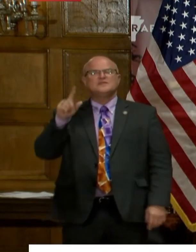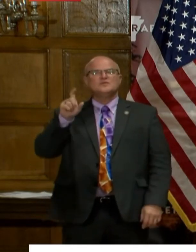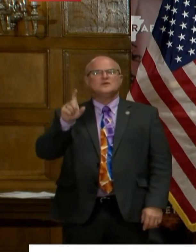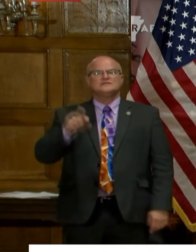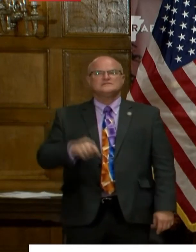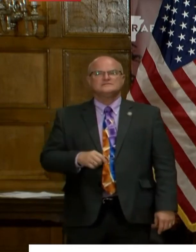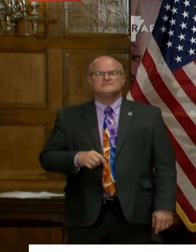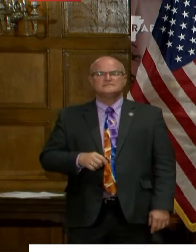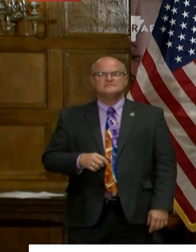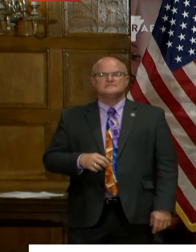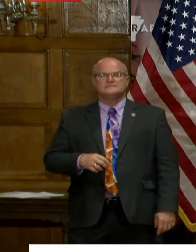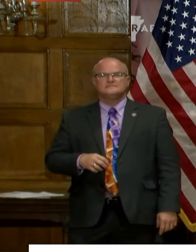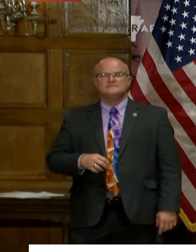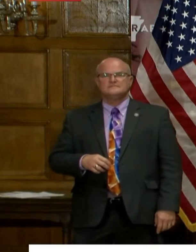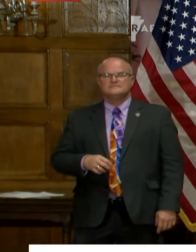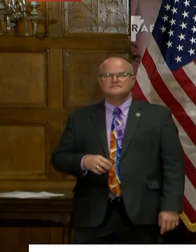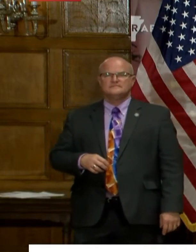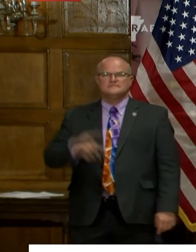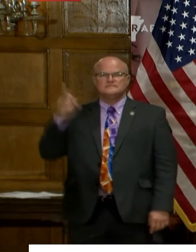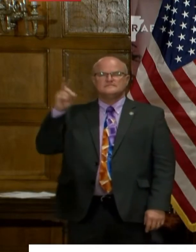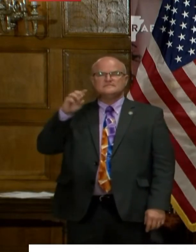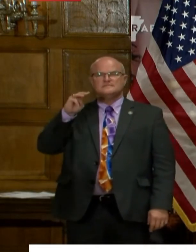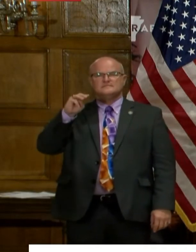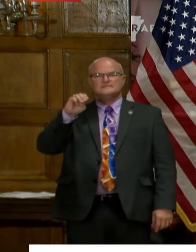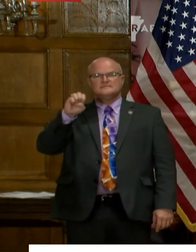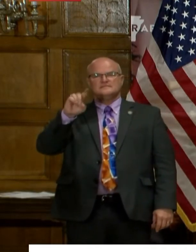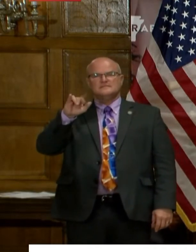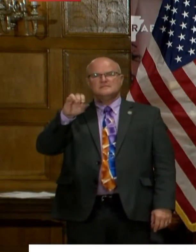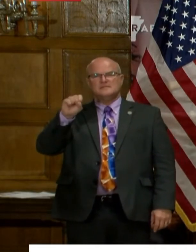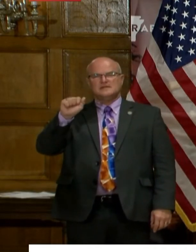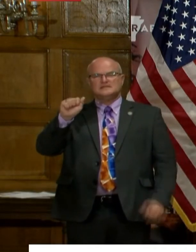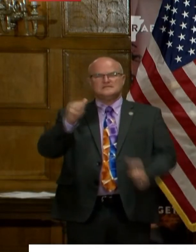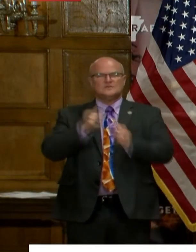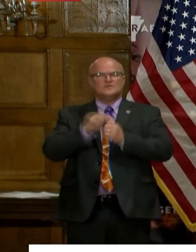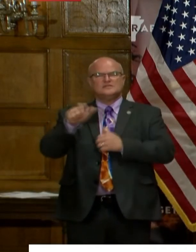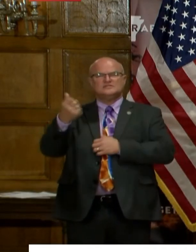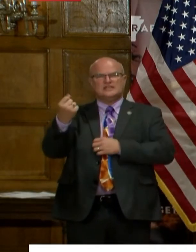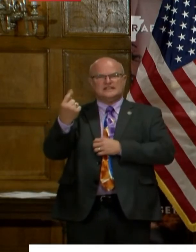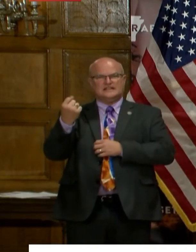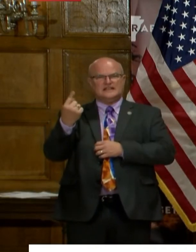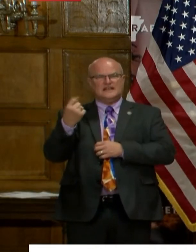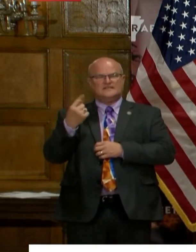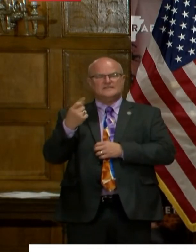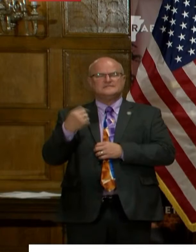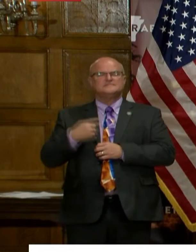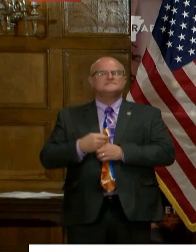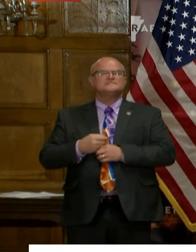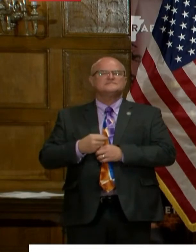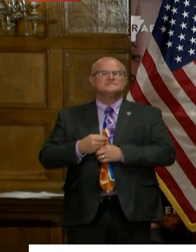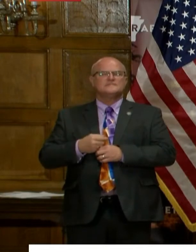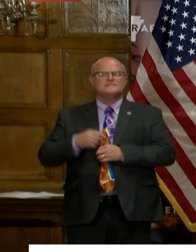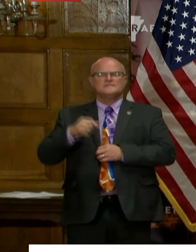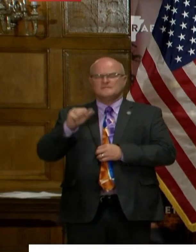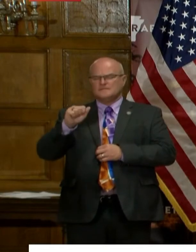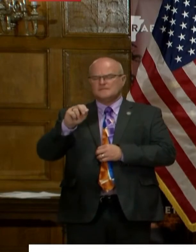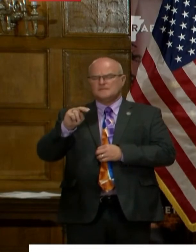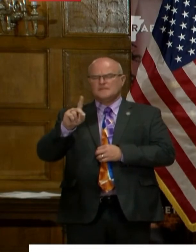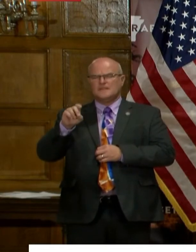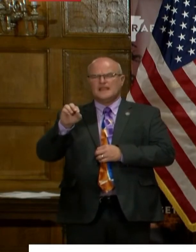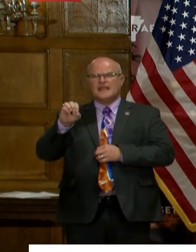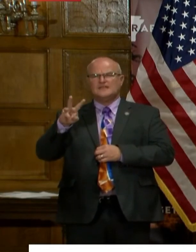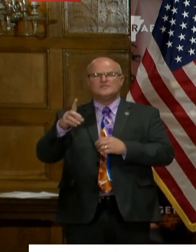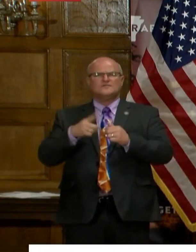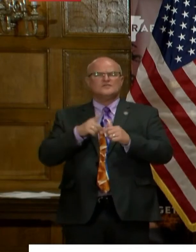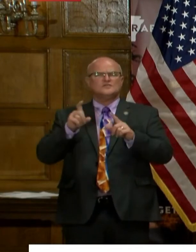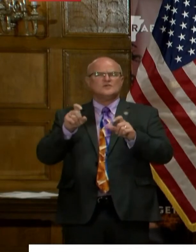questions? Yes, this is Melissa Zigowitz with THB 11. Bouncing off Andrew's first question,